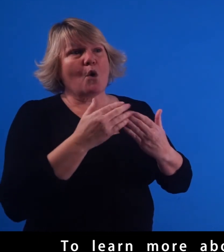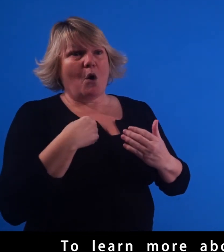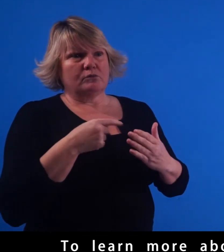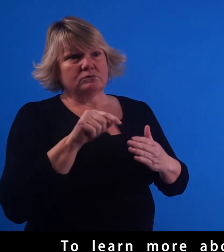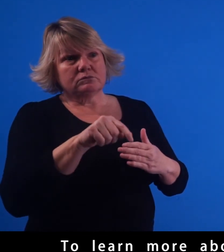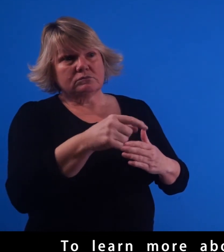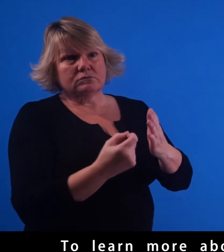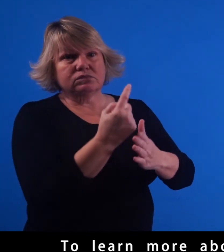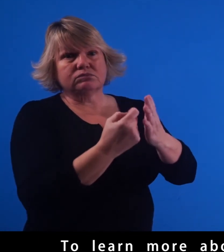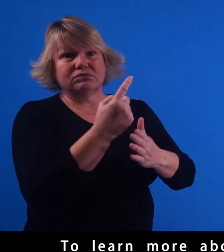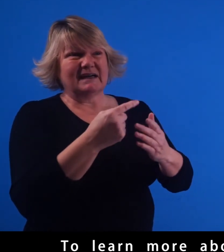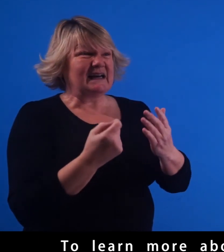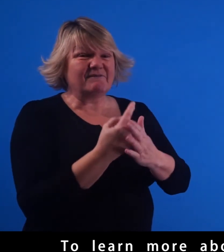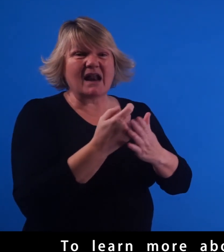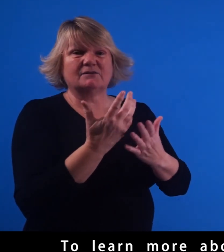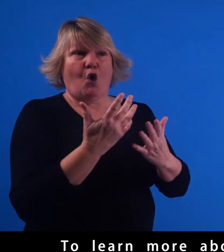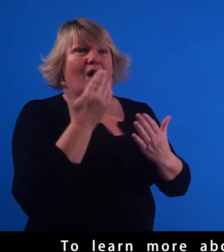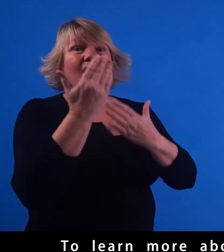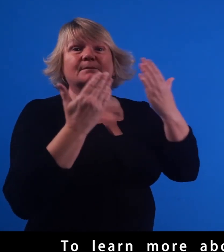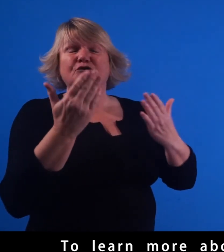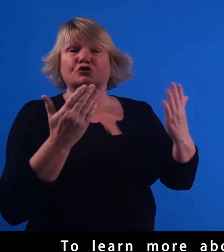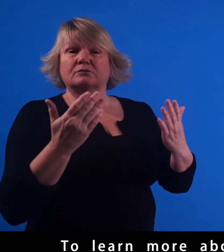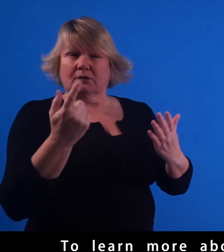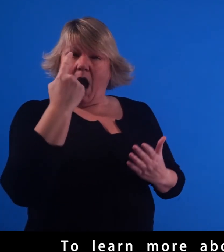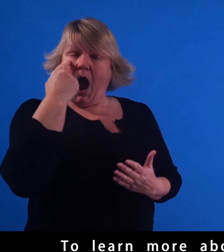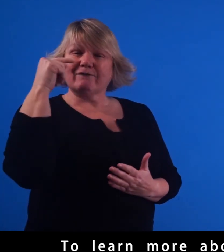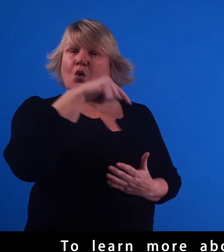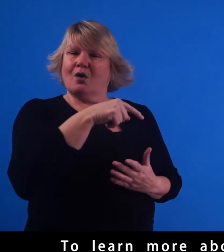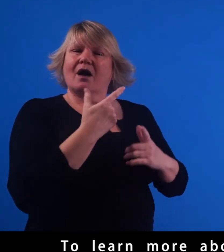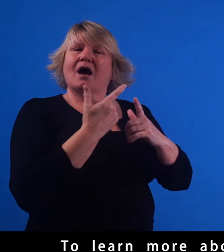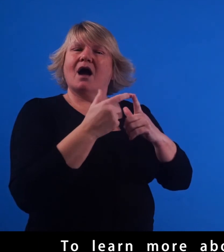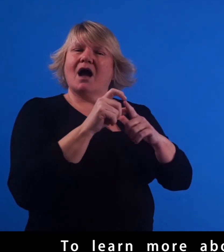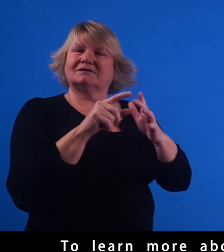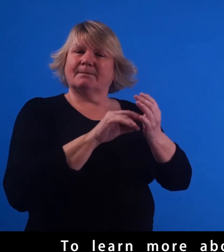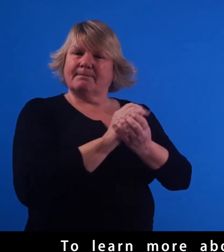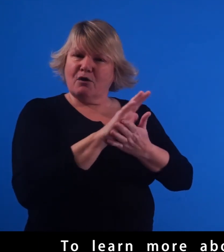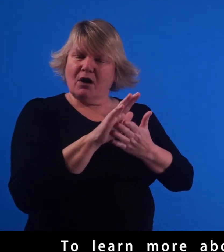To learn more about upcoming events and exhibitions, visit